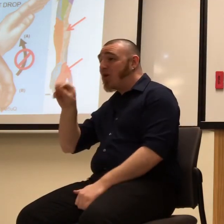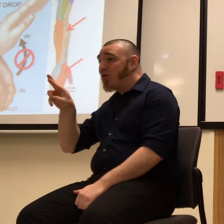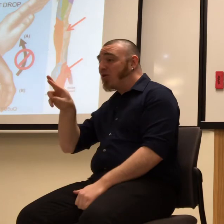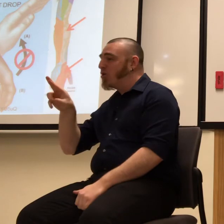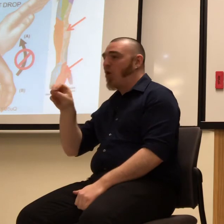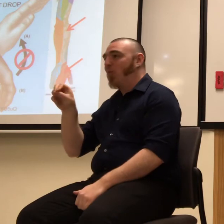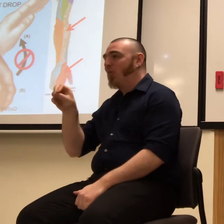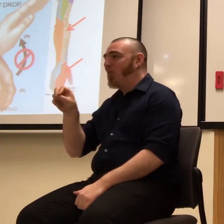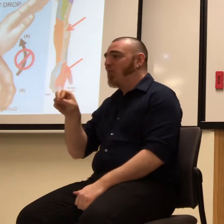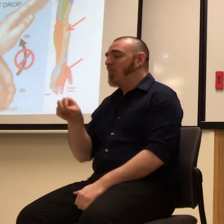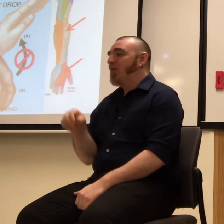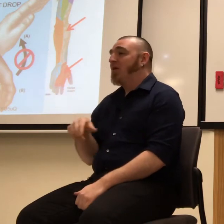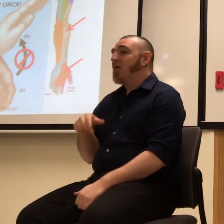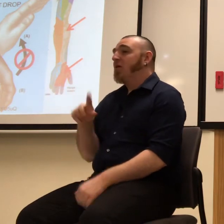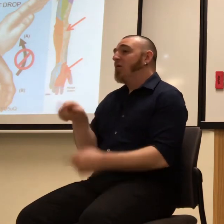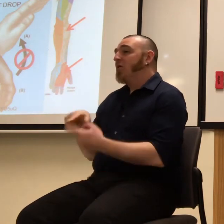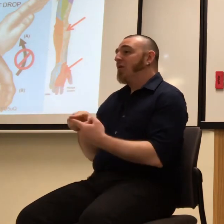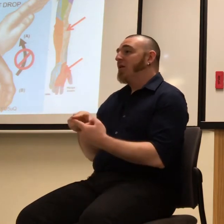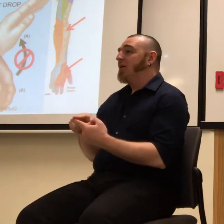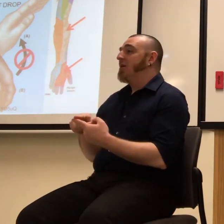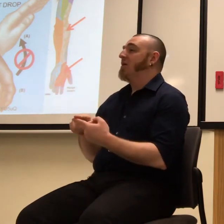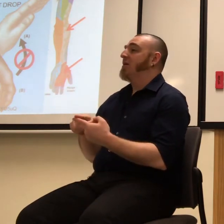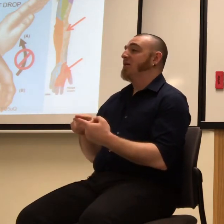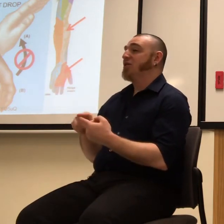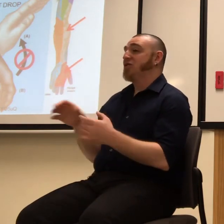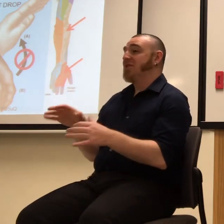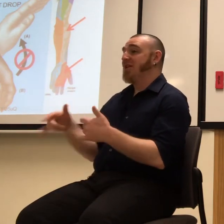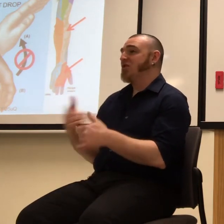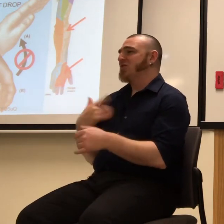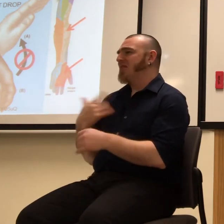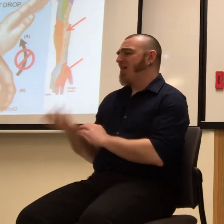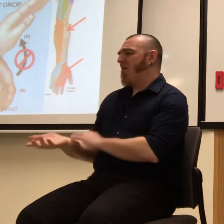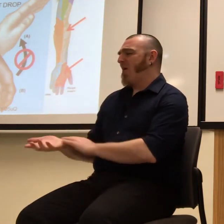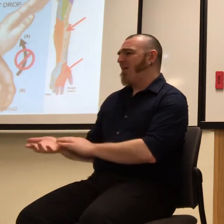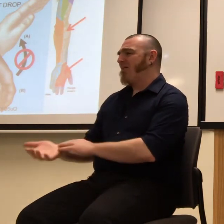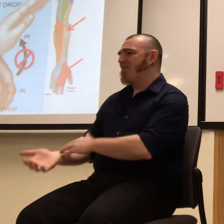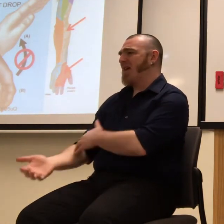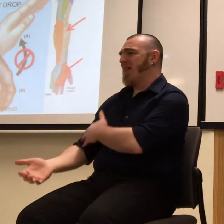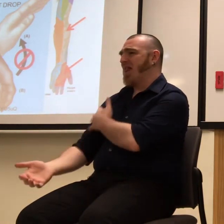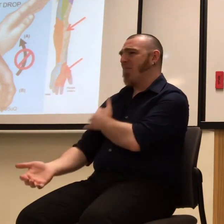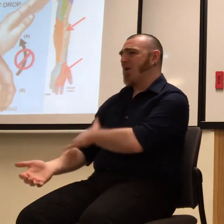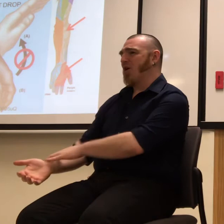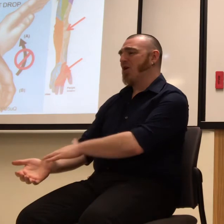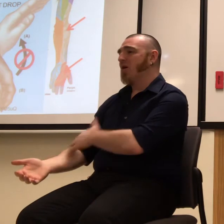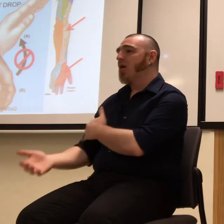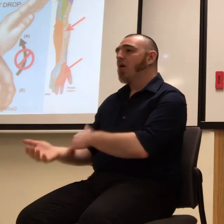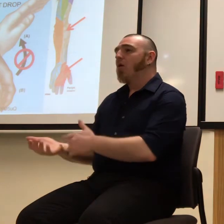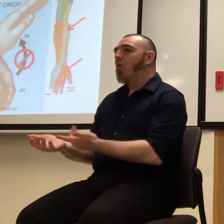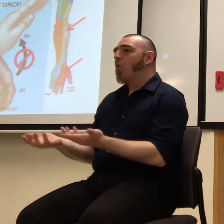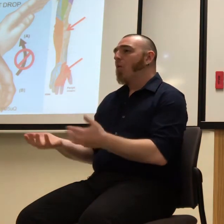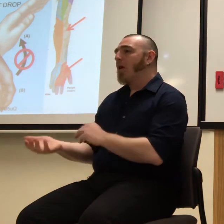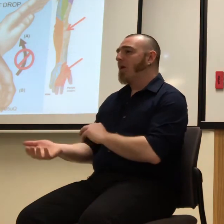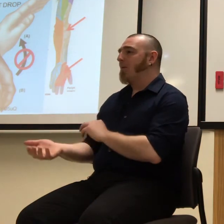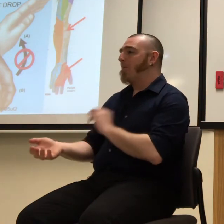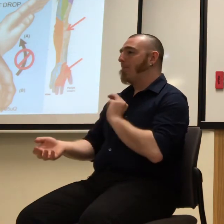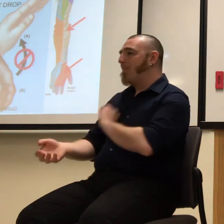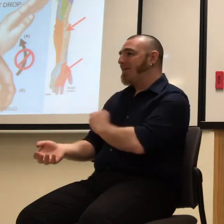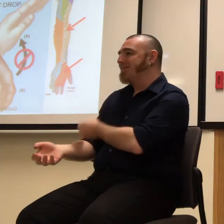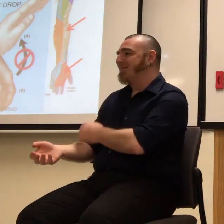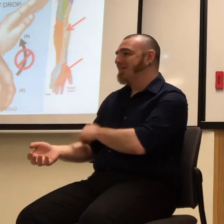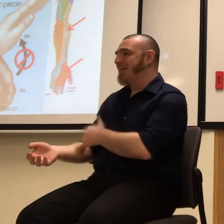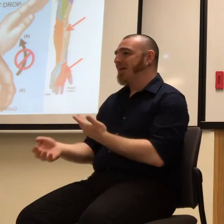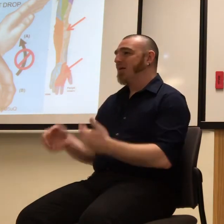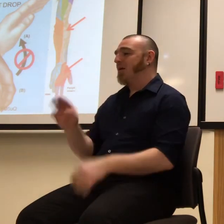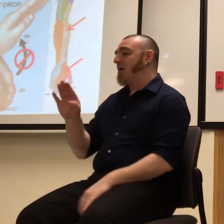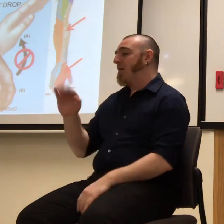supinated, she said, remember she pointed, oh, it's all here. I feel it here. What muscle was this? The biceps brachii. Doesn't the biceps